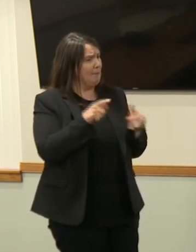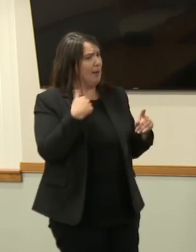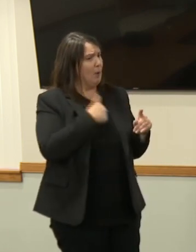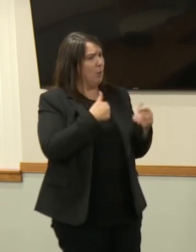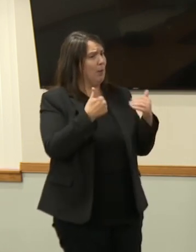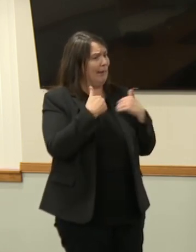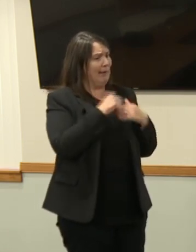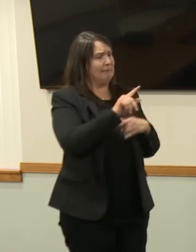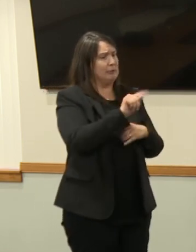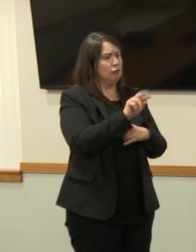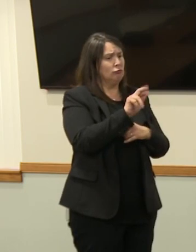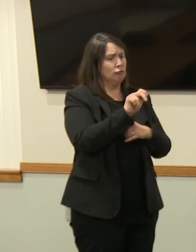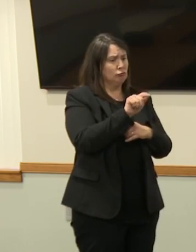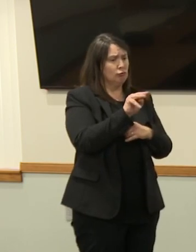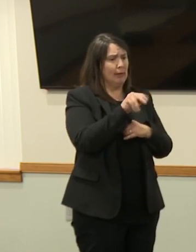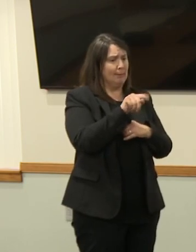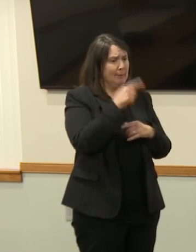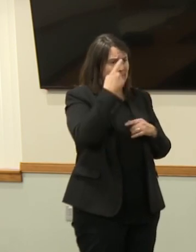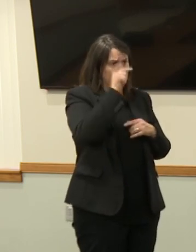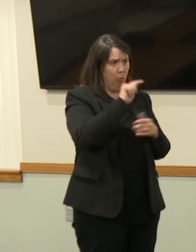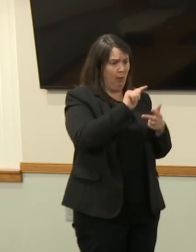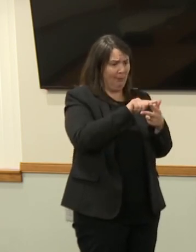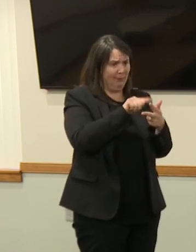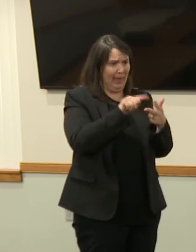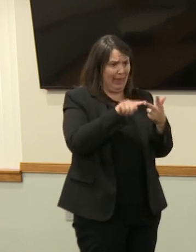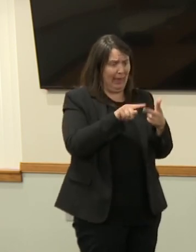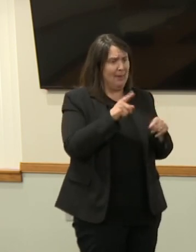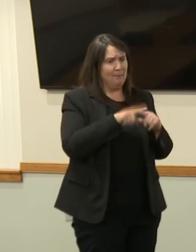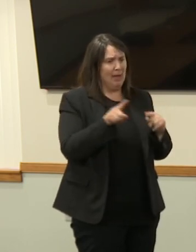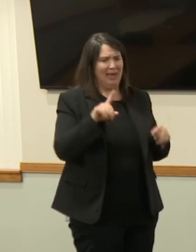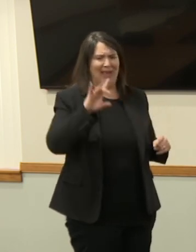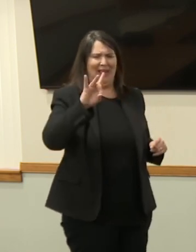a different thing. But what is the 8%